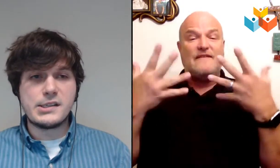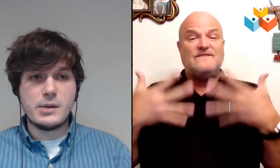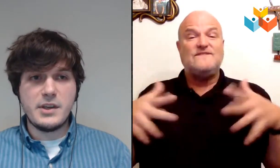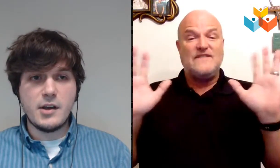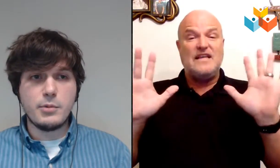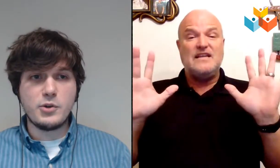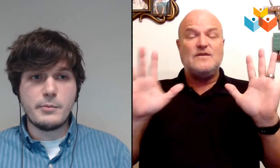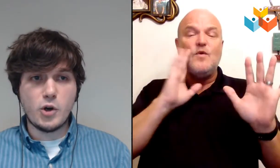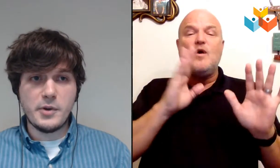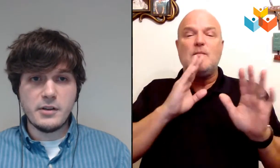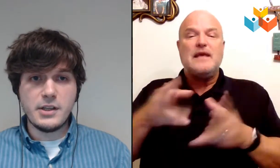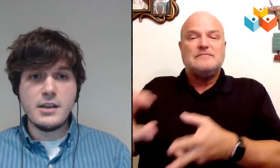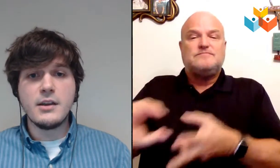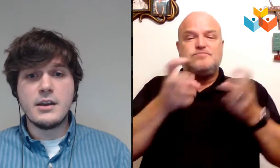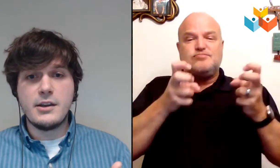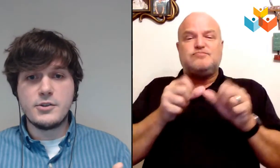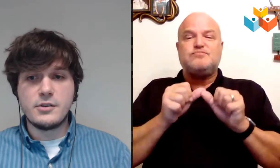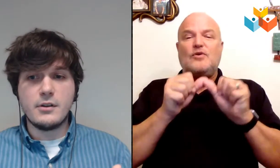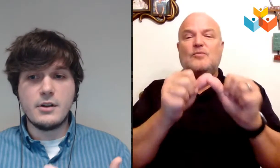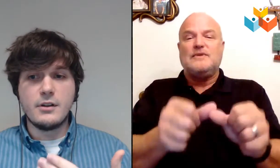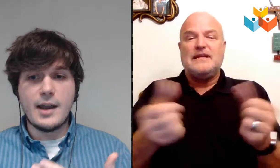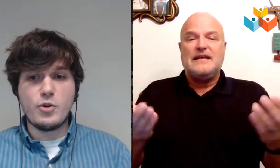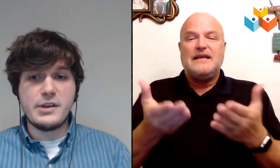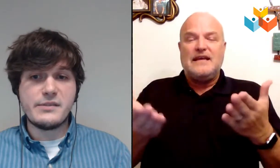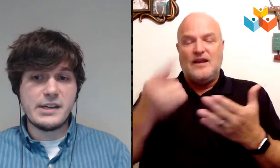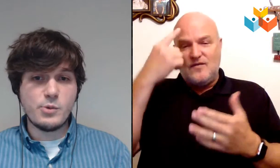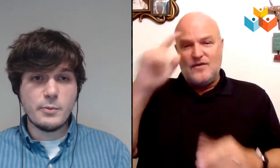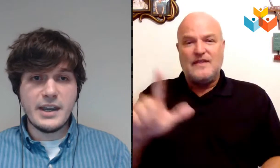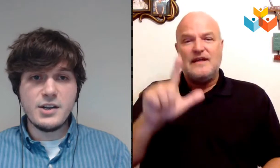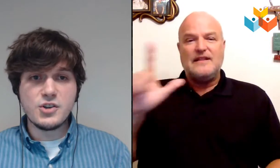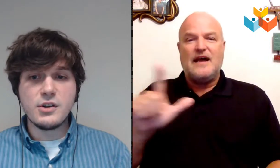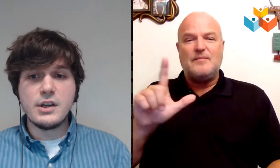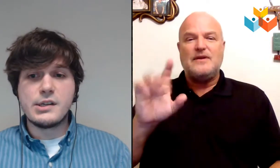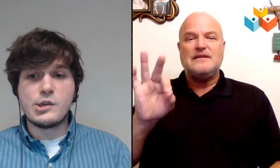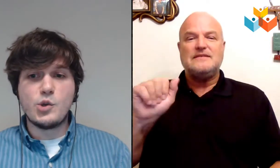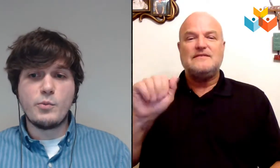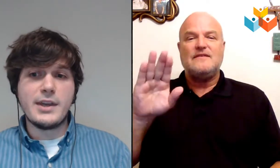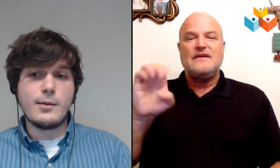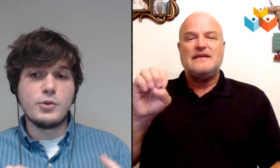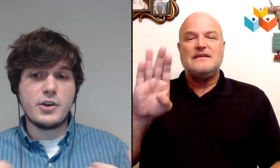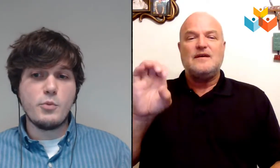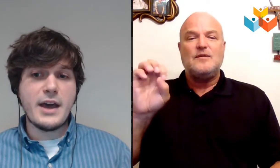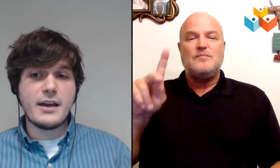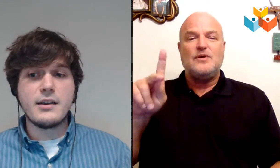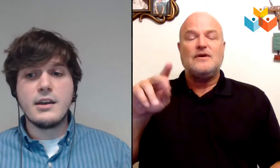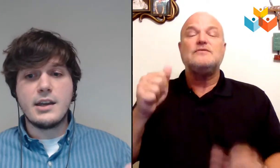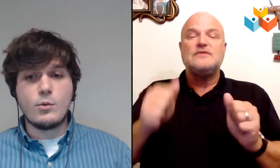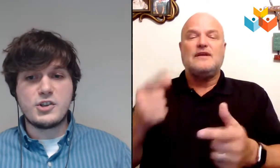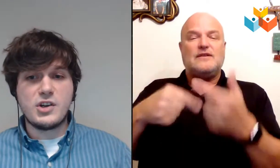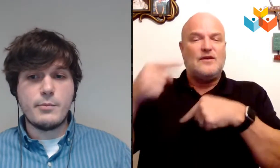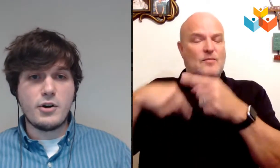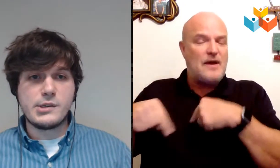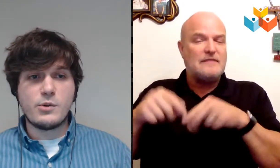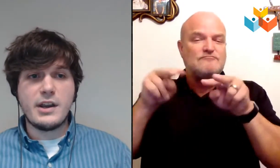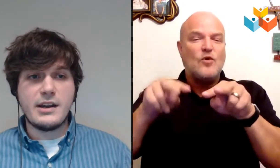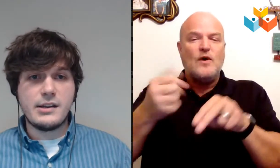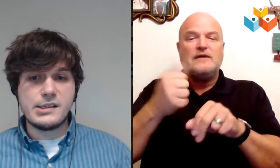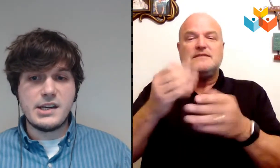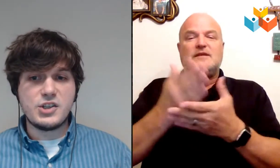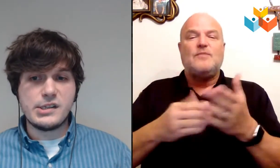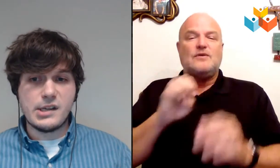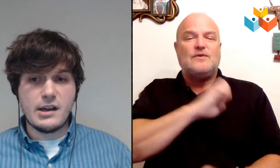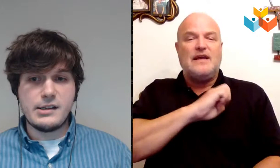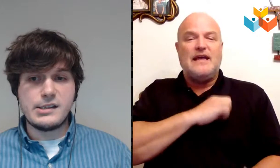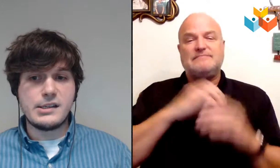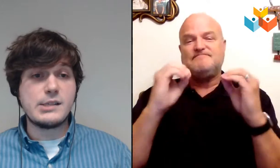over, it's going to be uploaded permanently here to the library's Facebook page. So you will be able to go back and watch any parts where Eddie